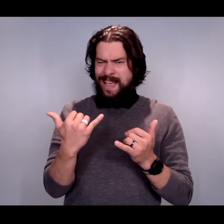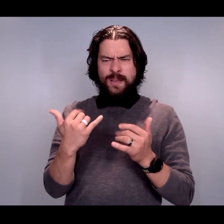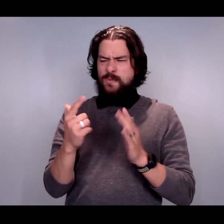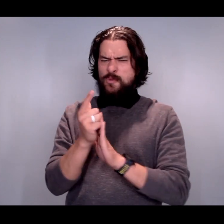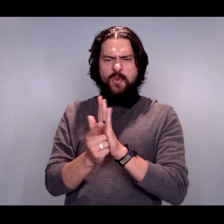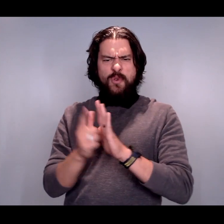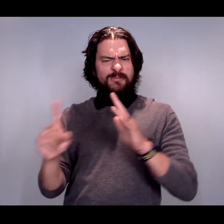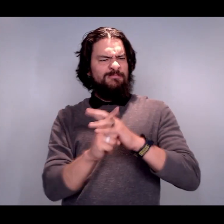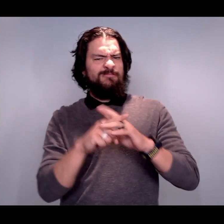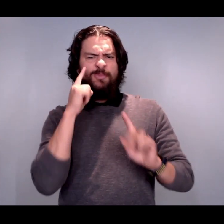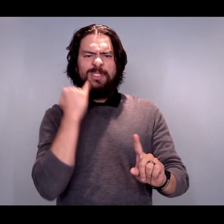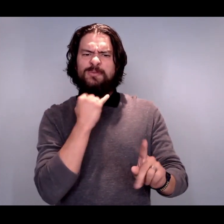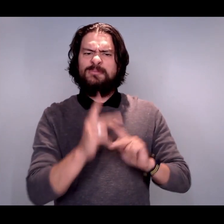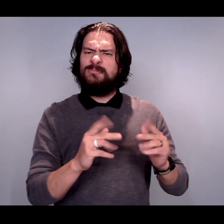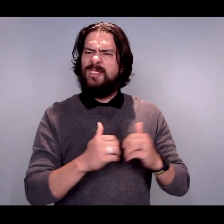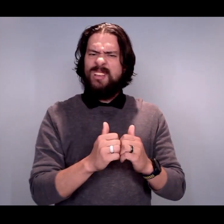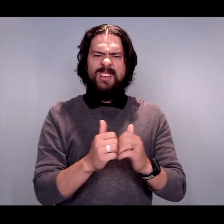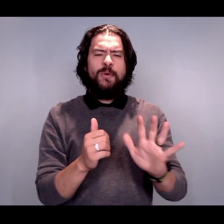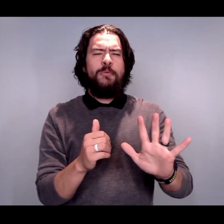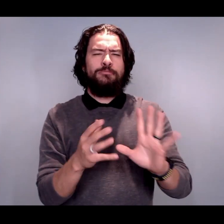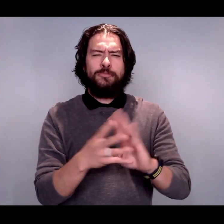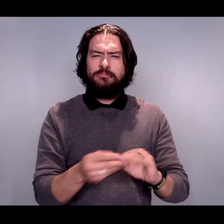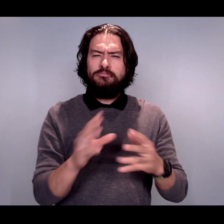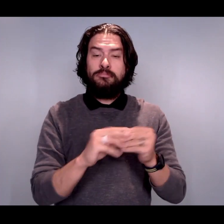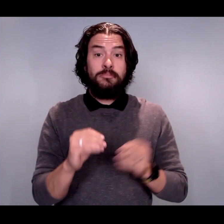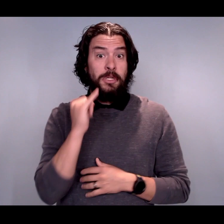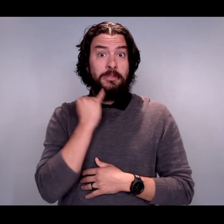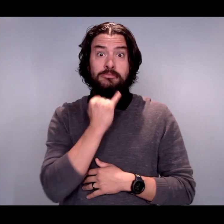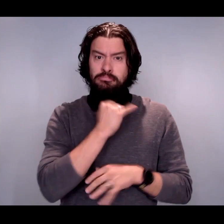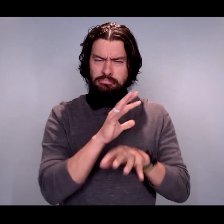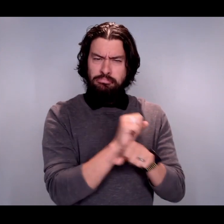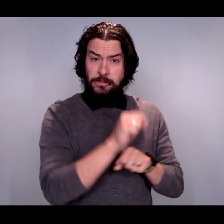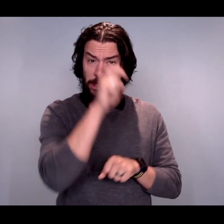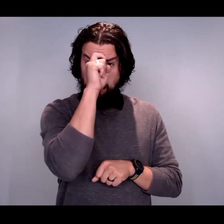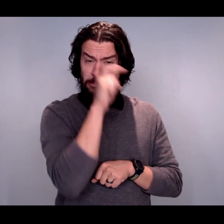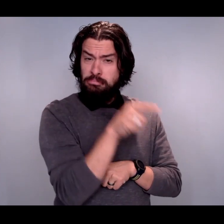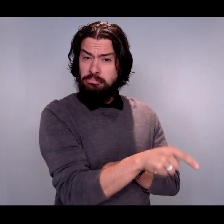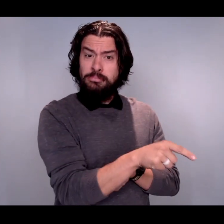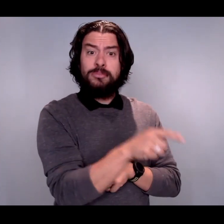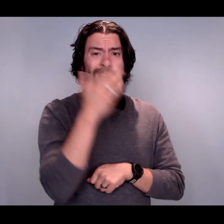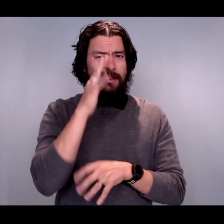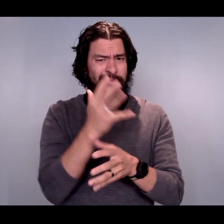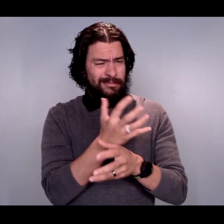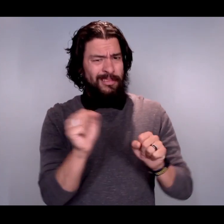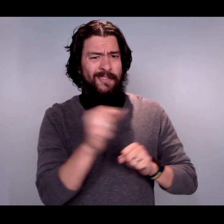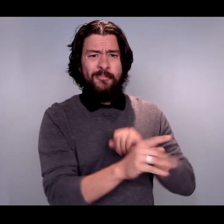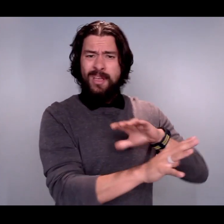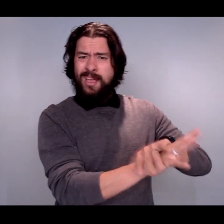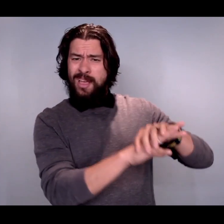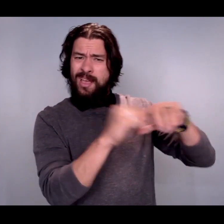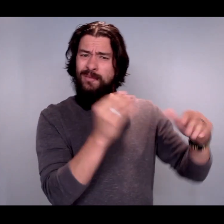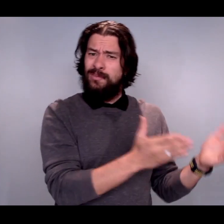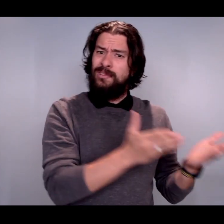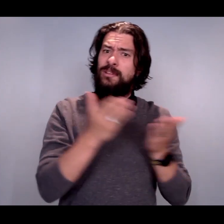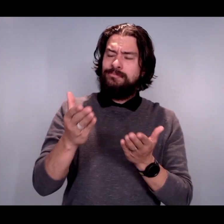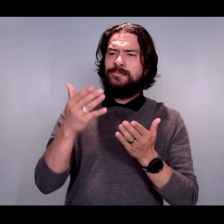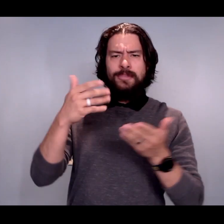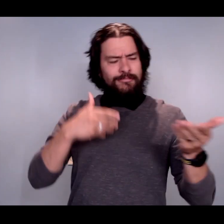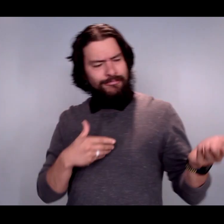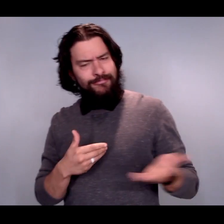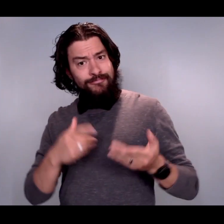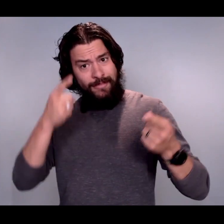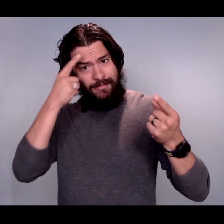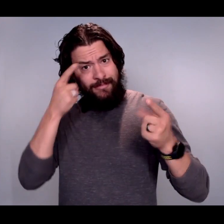do the laws of Israel come? Okay, here's the story. Israel is enslaved in Egypt, so God saves them and then invites them into a